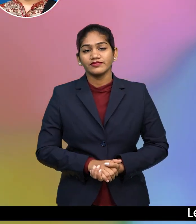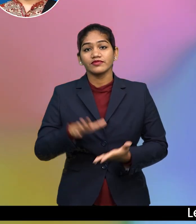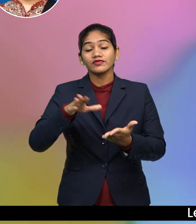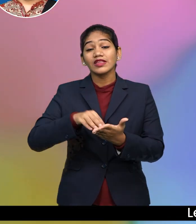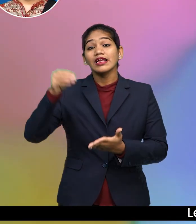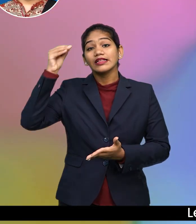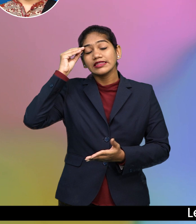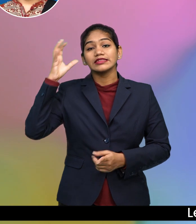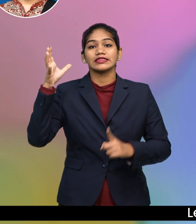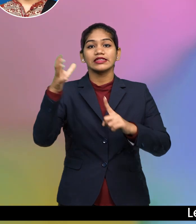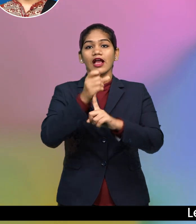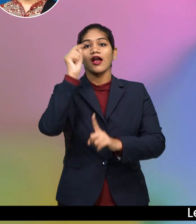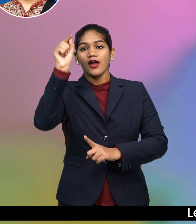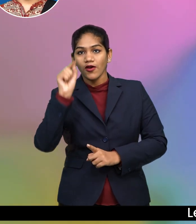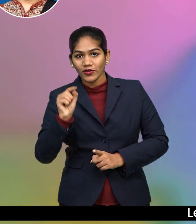Learning outcomes.